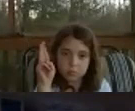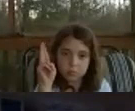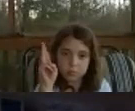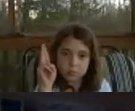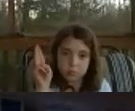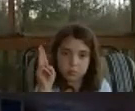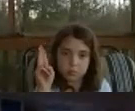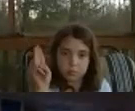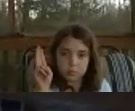most comfortable to you.